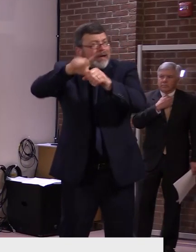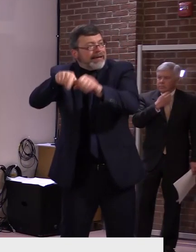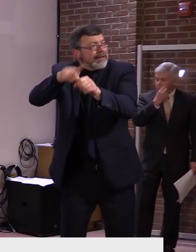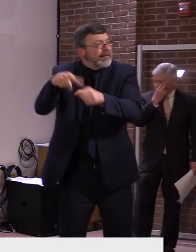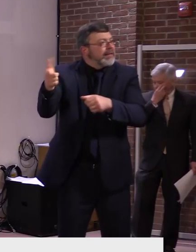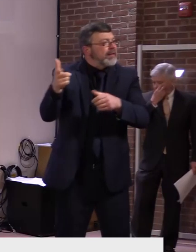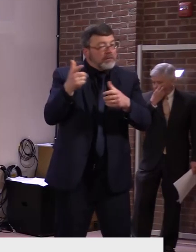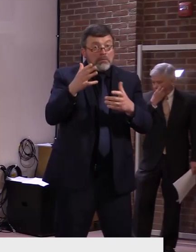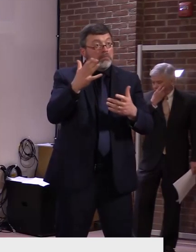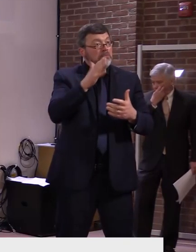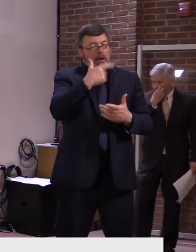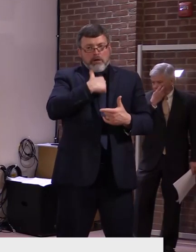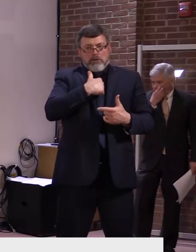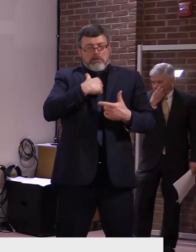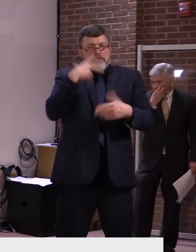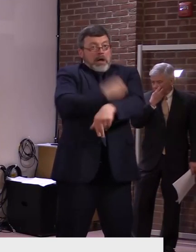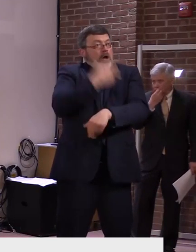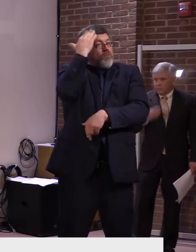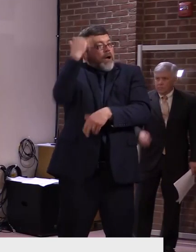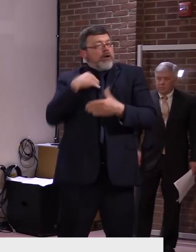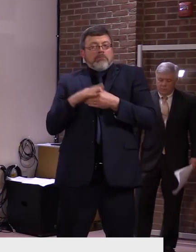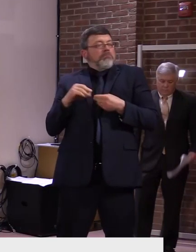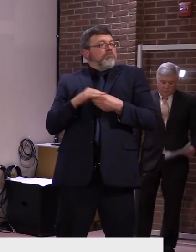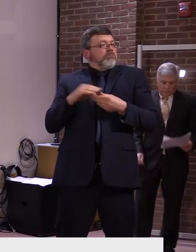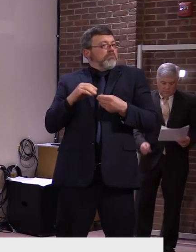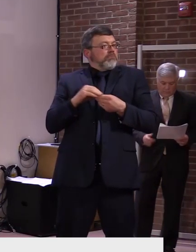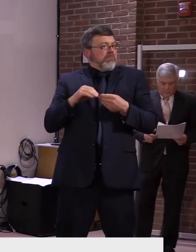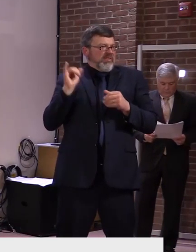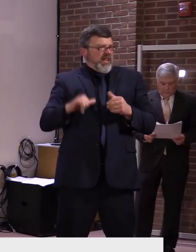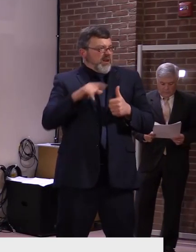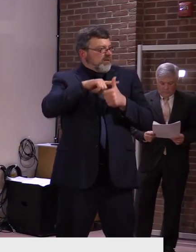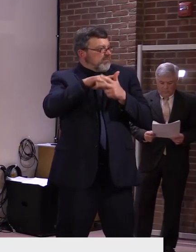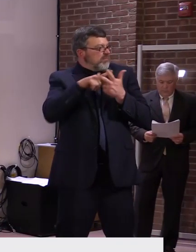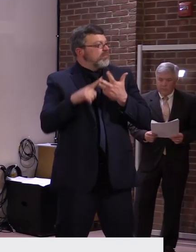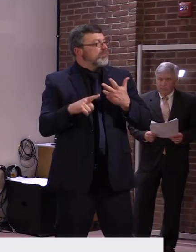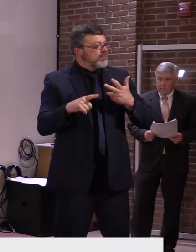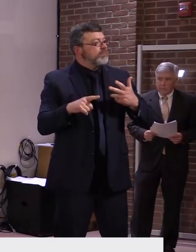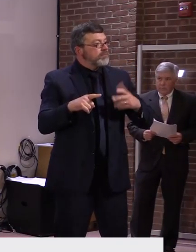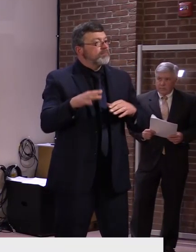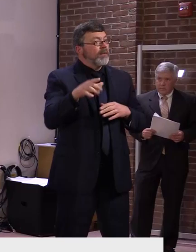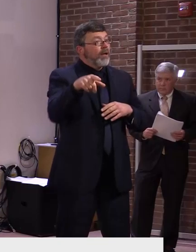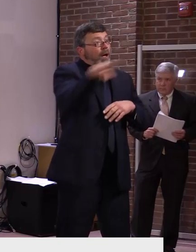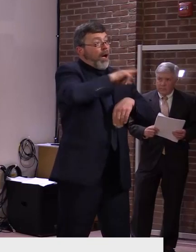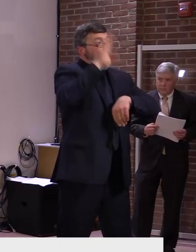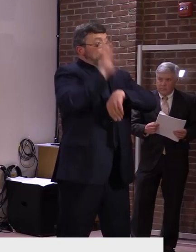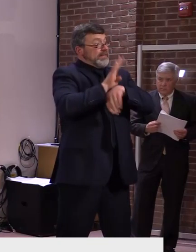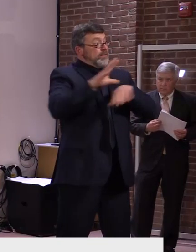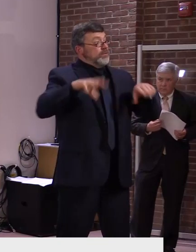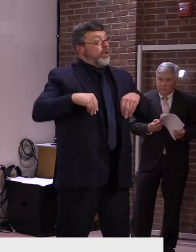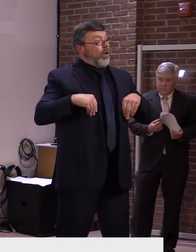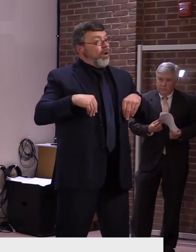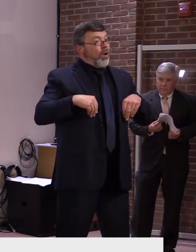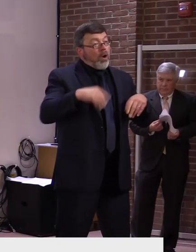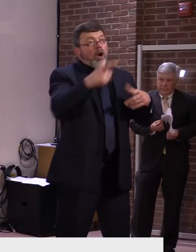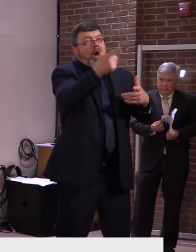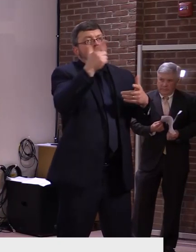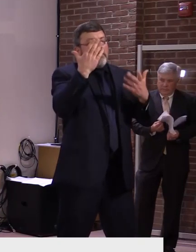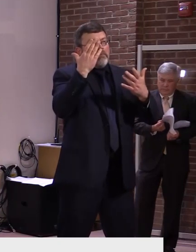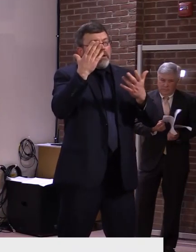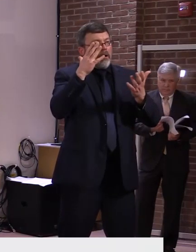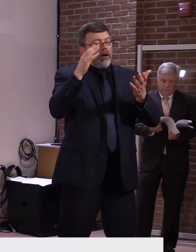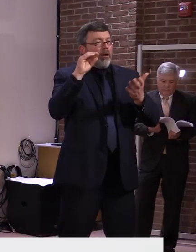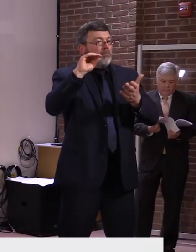their vaccines, or by asking us to bring the vaccine right to your doorstep, right to your work site, right to your